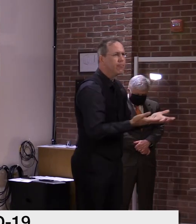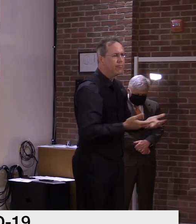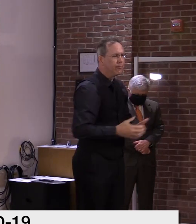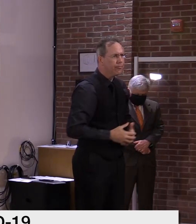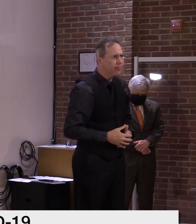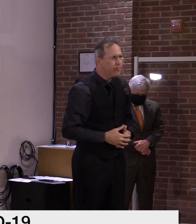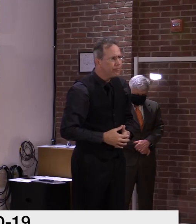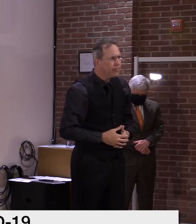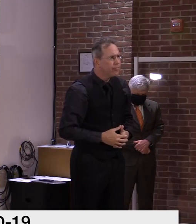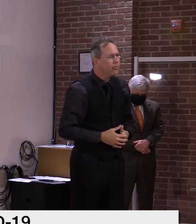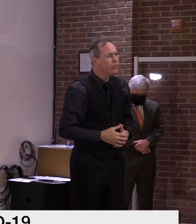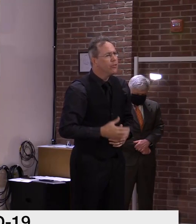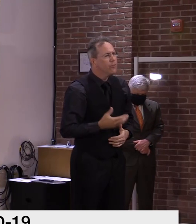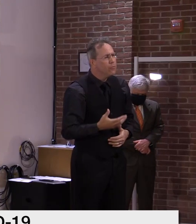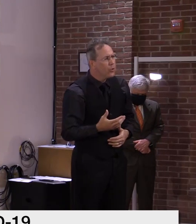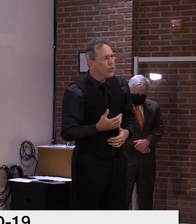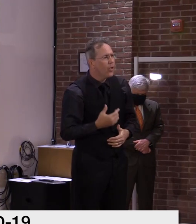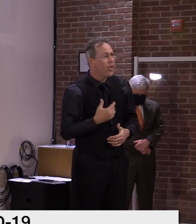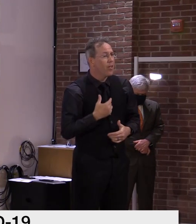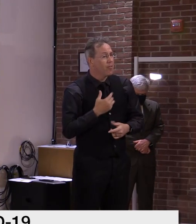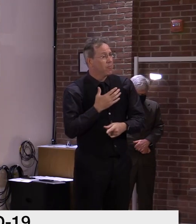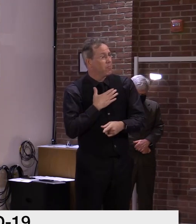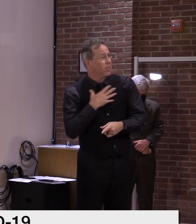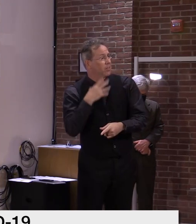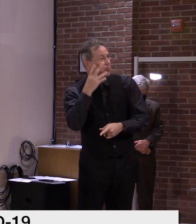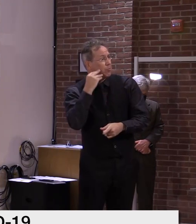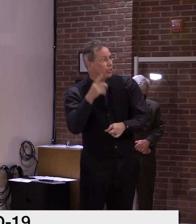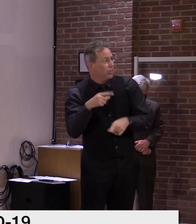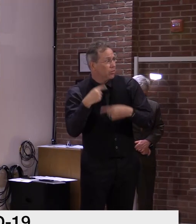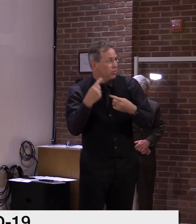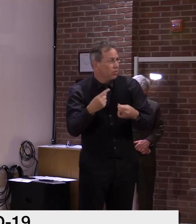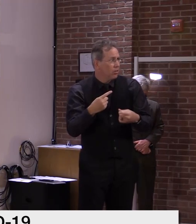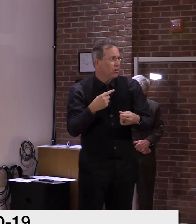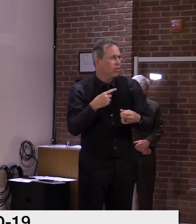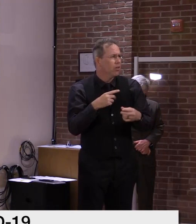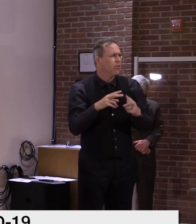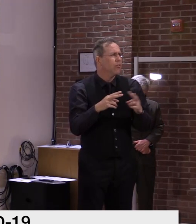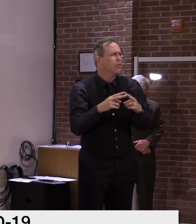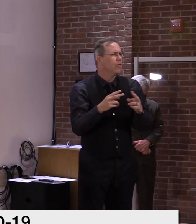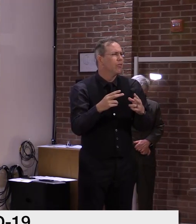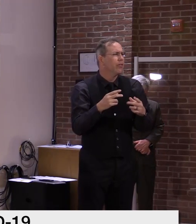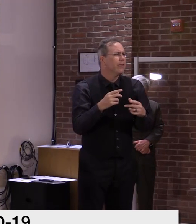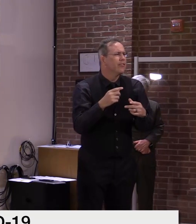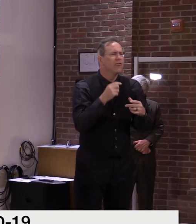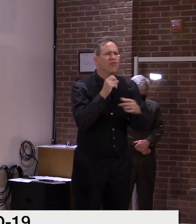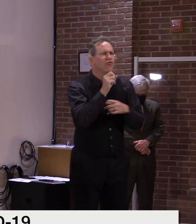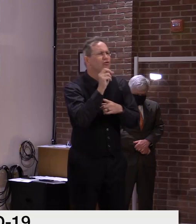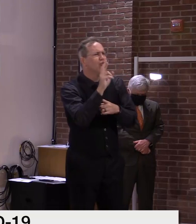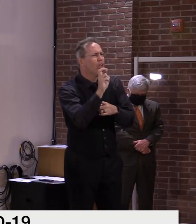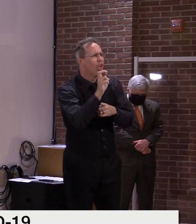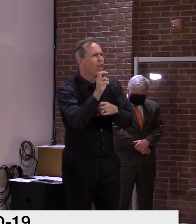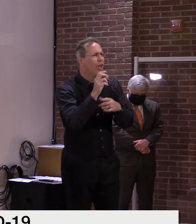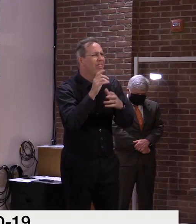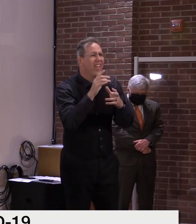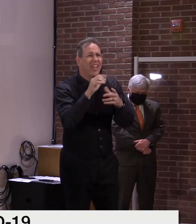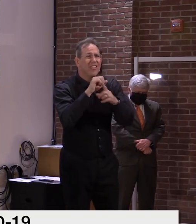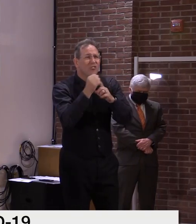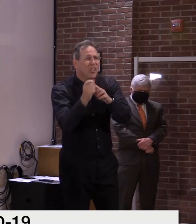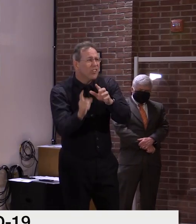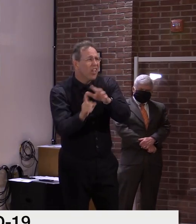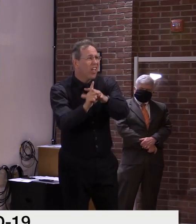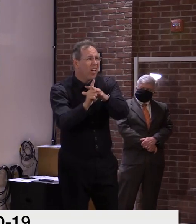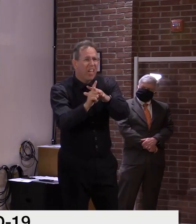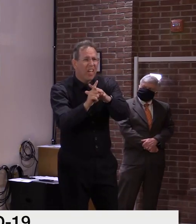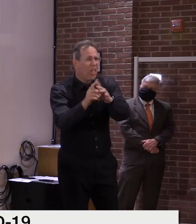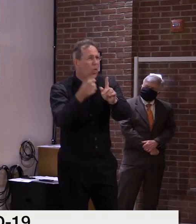is very rare that an in-progress event doesn't get a response. Somebody breaks off of